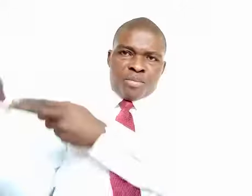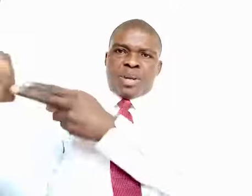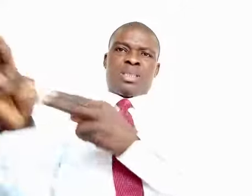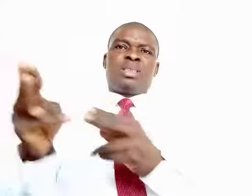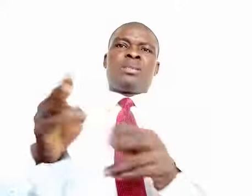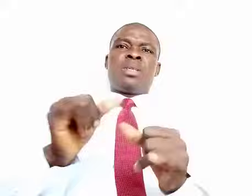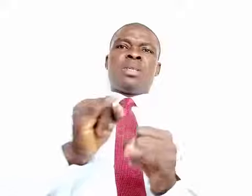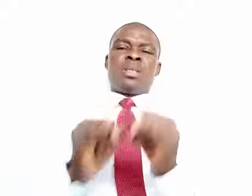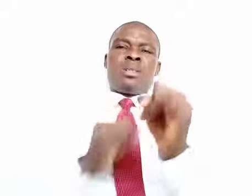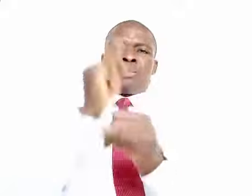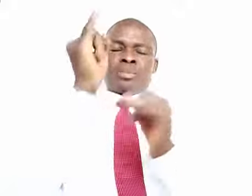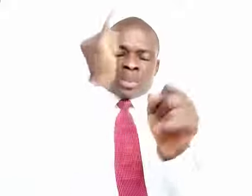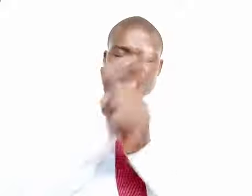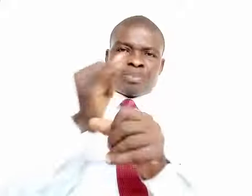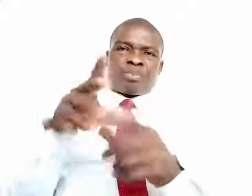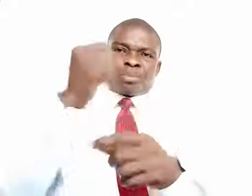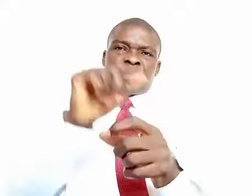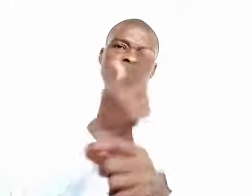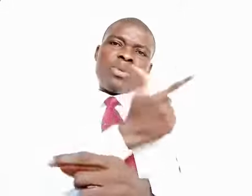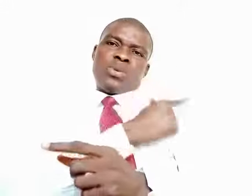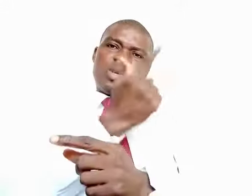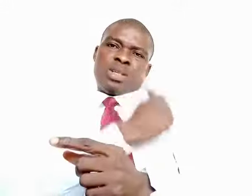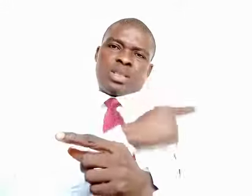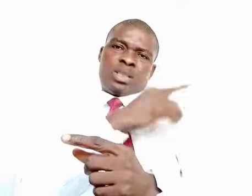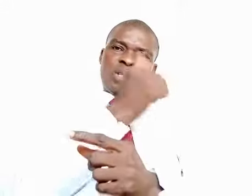Importance, the quality of being important.